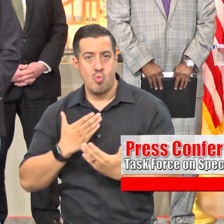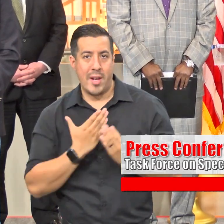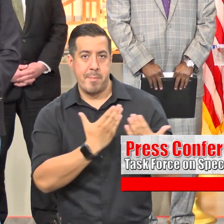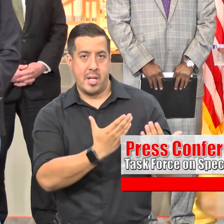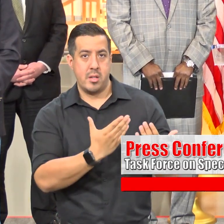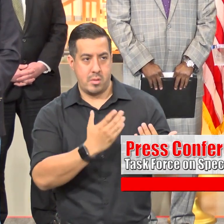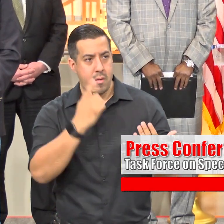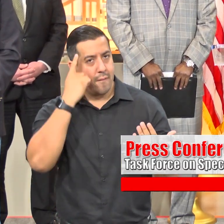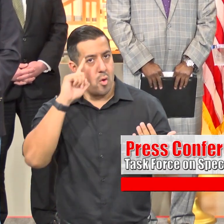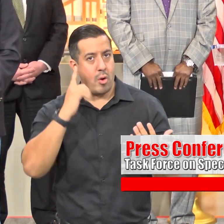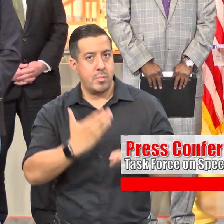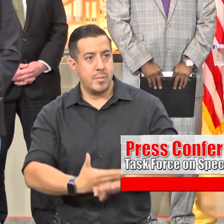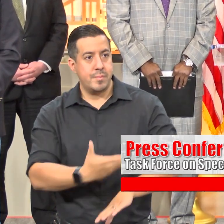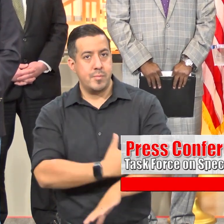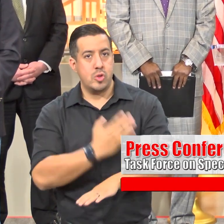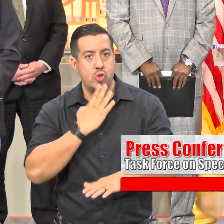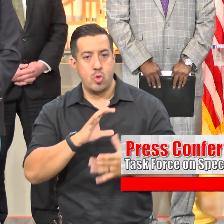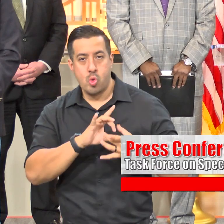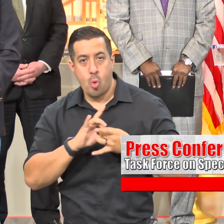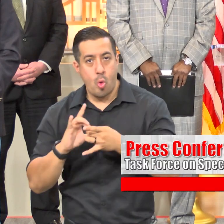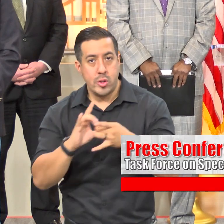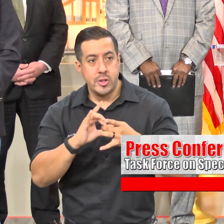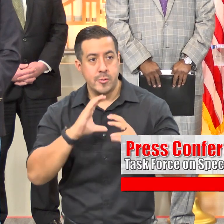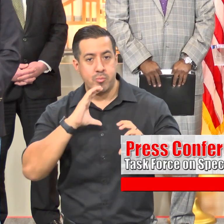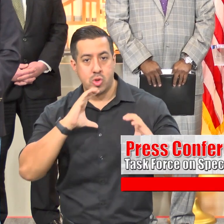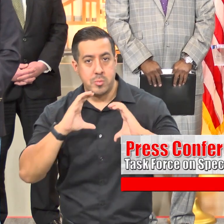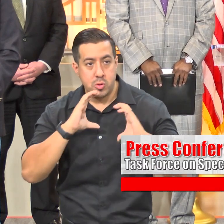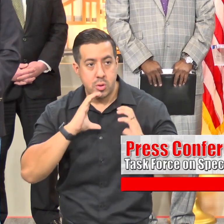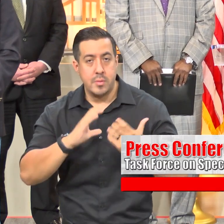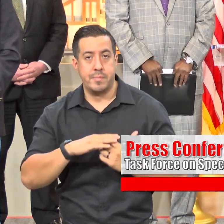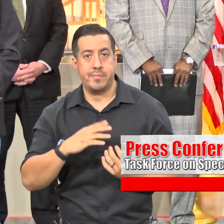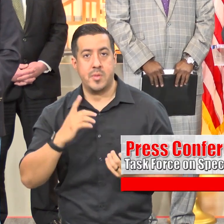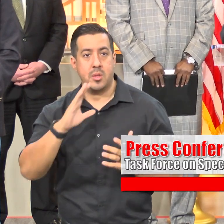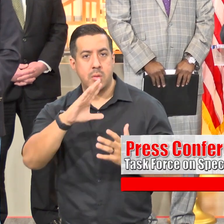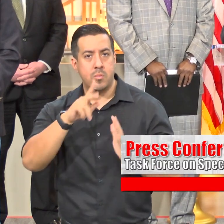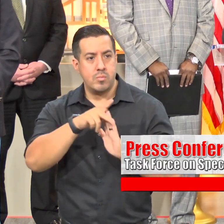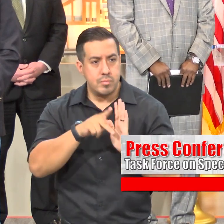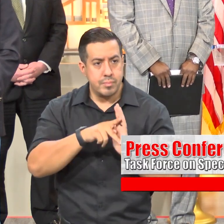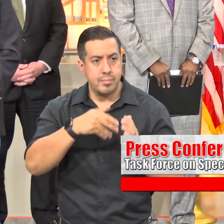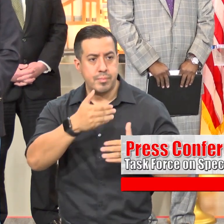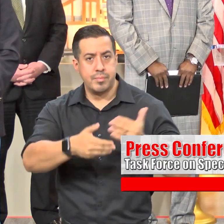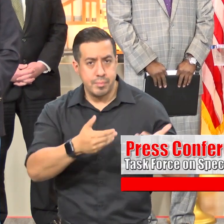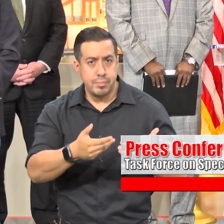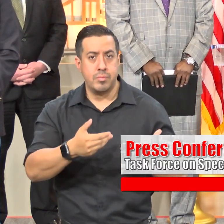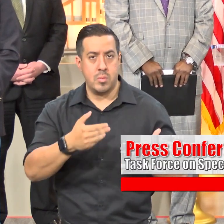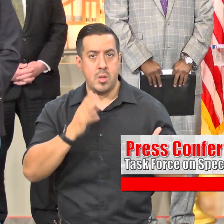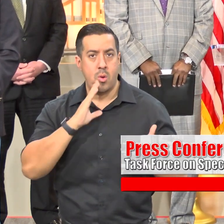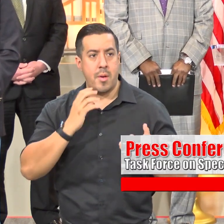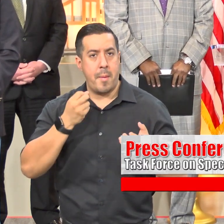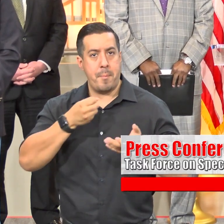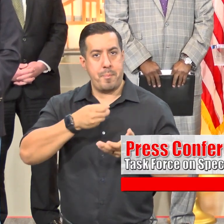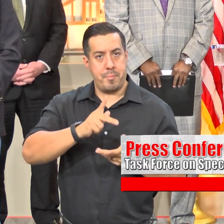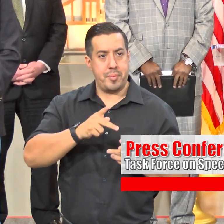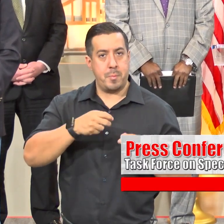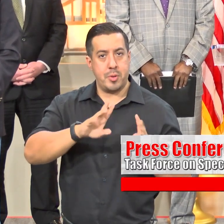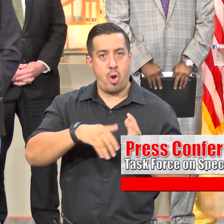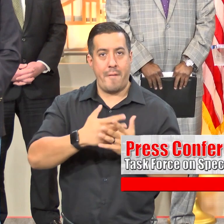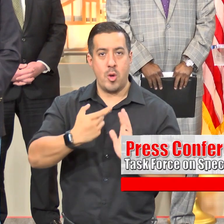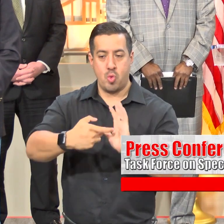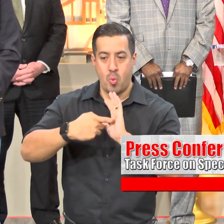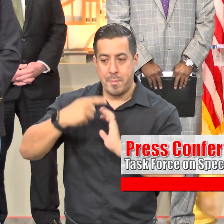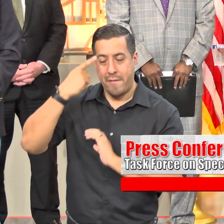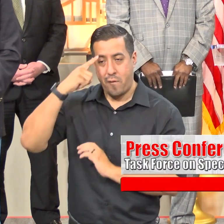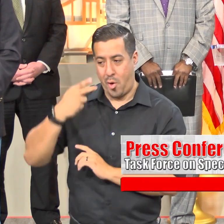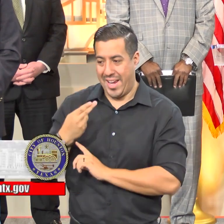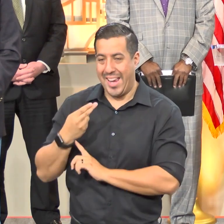to improve coordination, communication, protocols, and permitting requirements in Houston and Harris